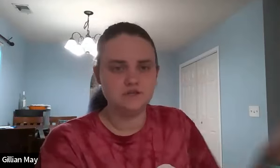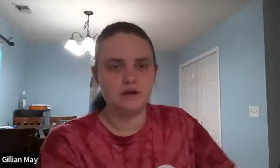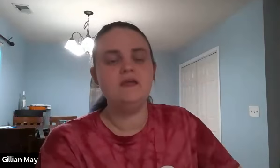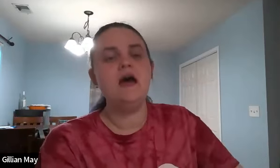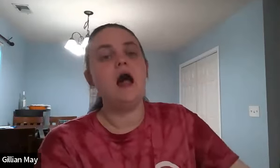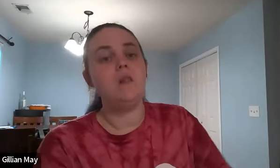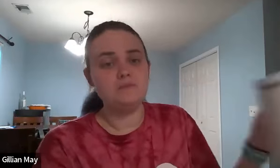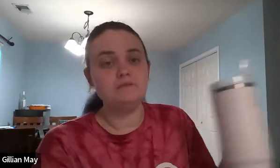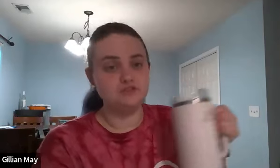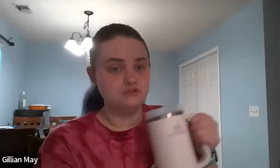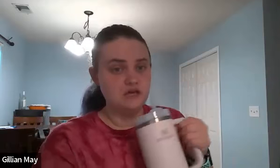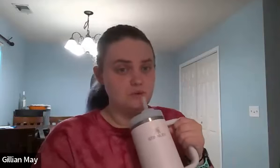sorry, a lot of people do use that one.